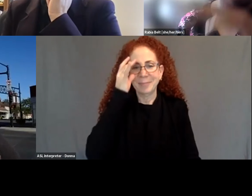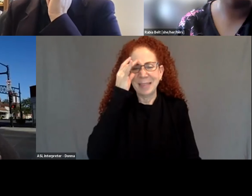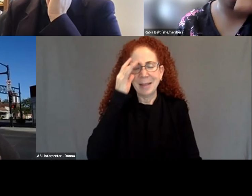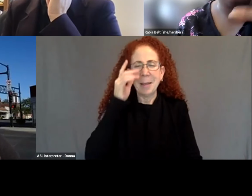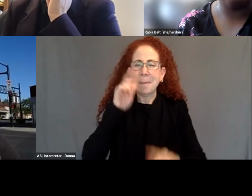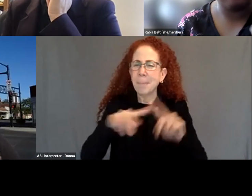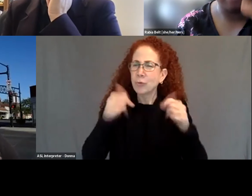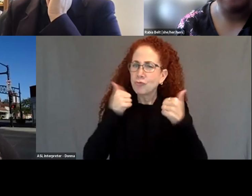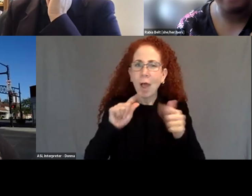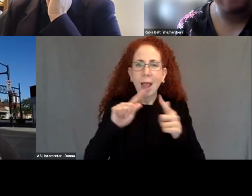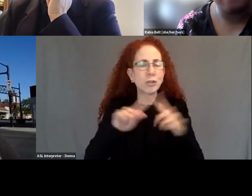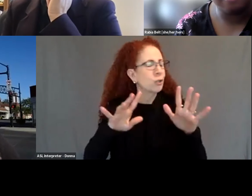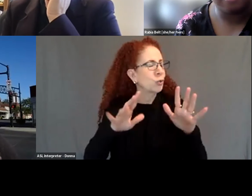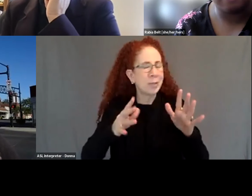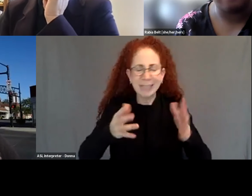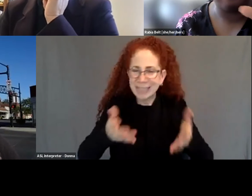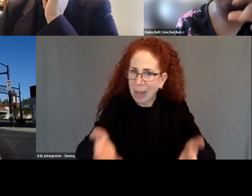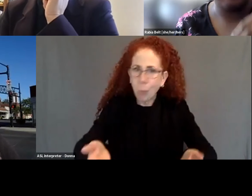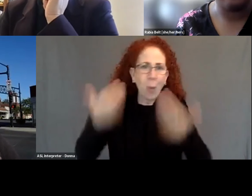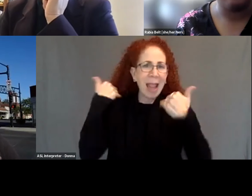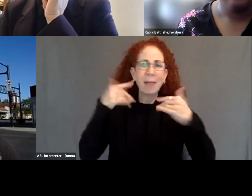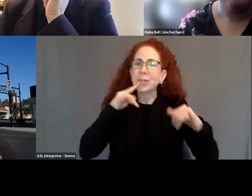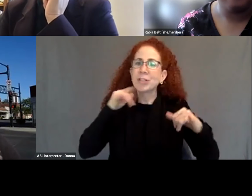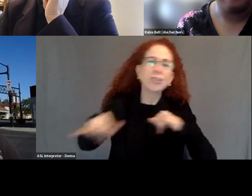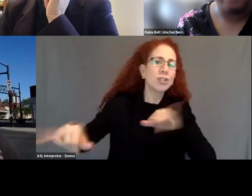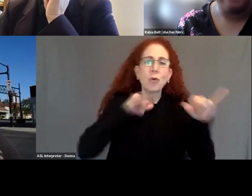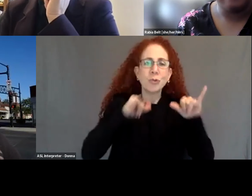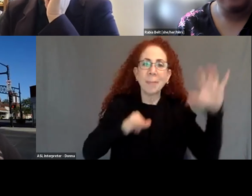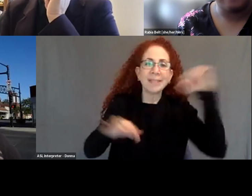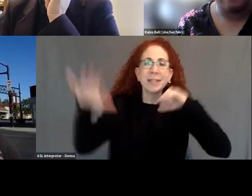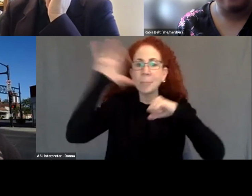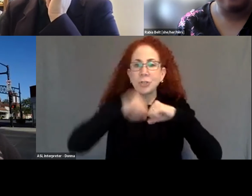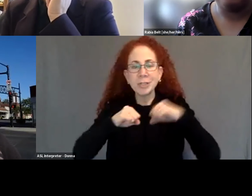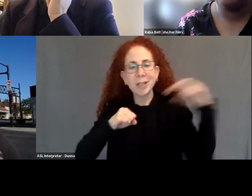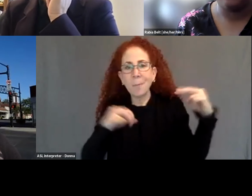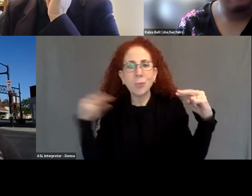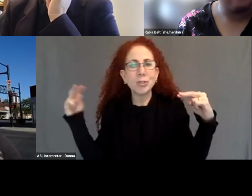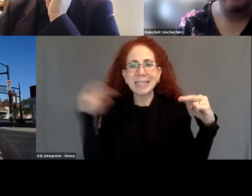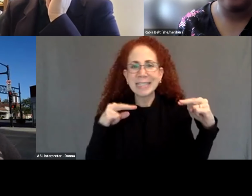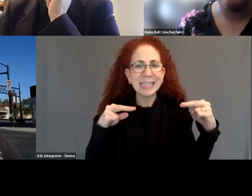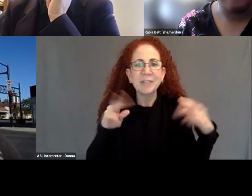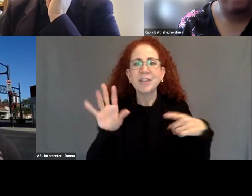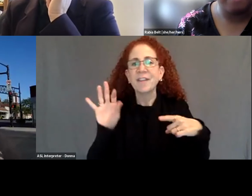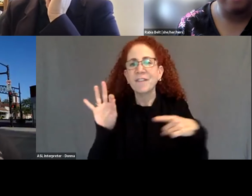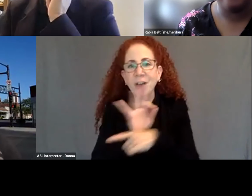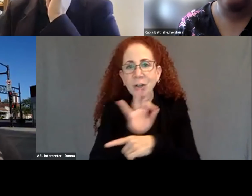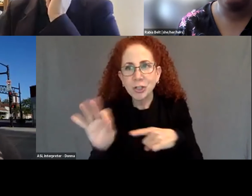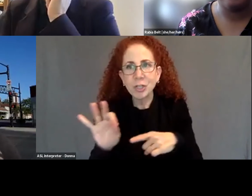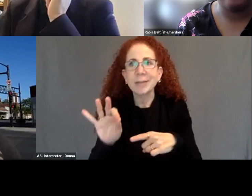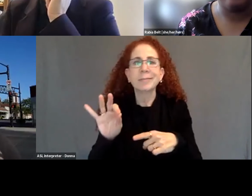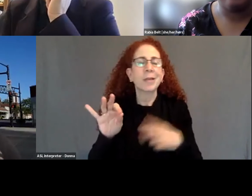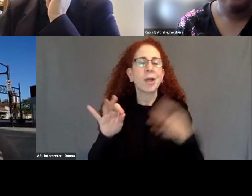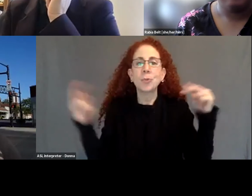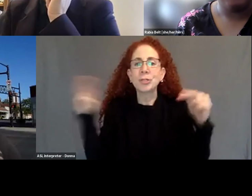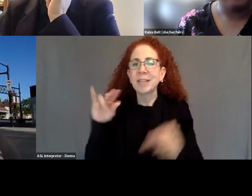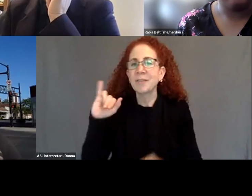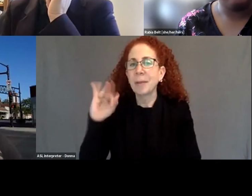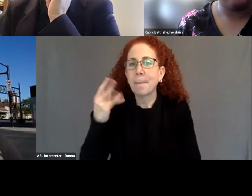the stereotyped assumptions of like, perceived functioning and impairment has